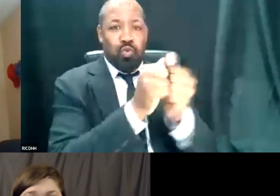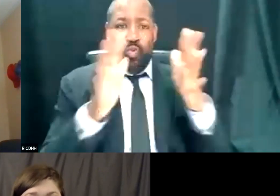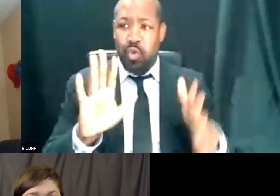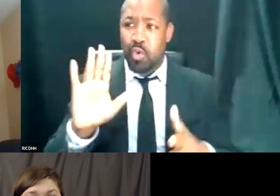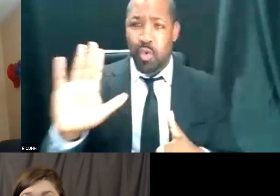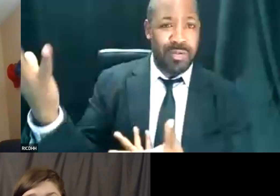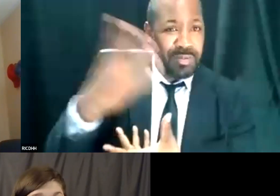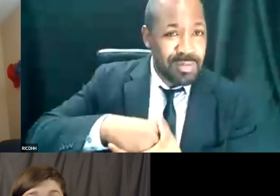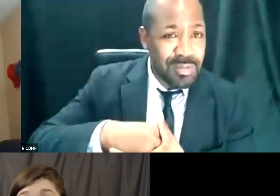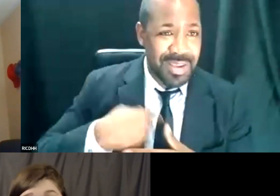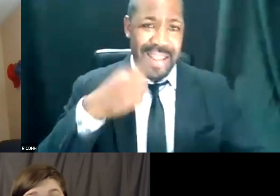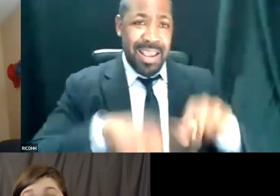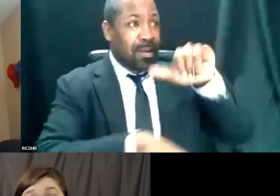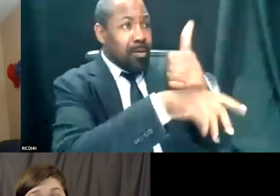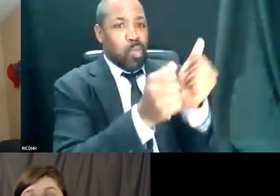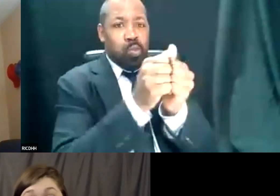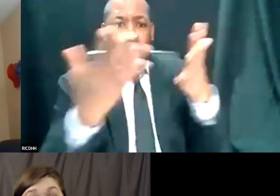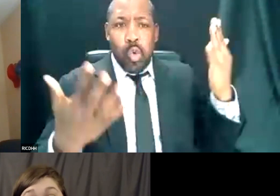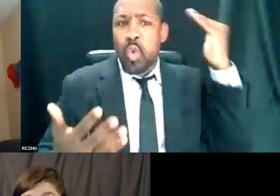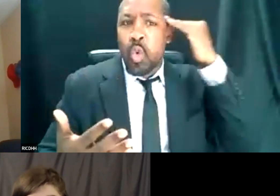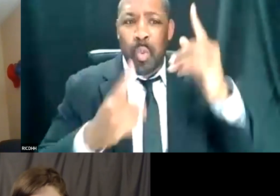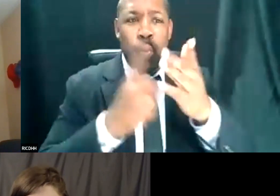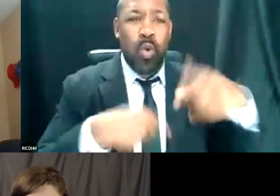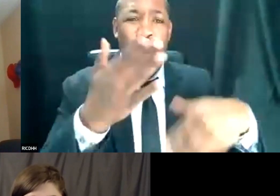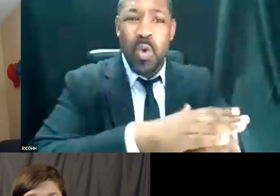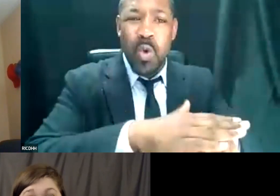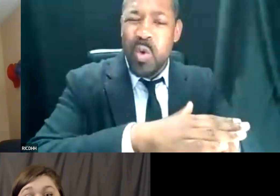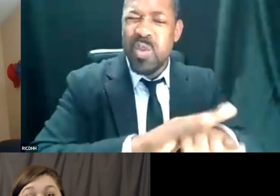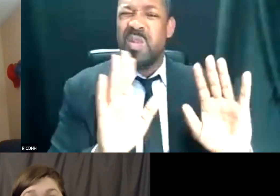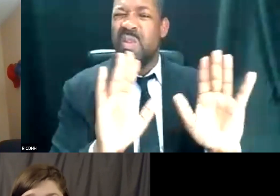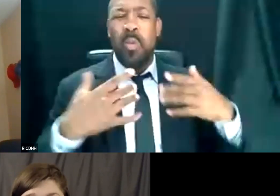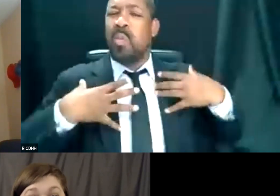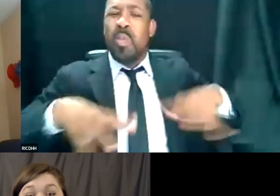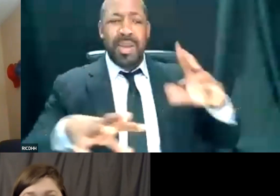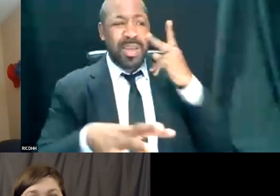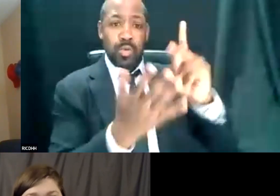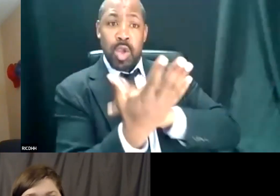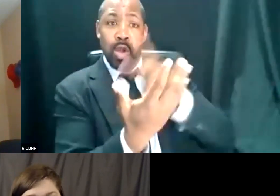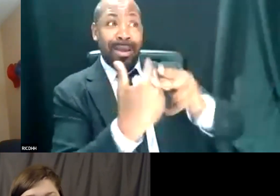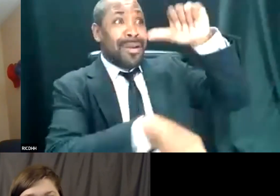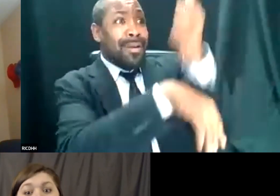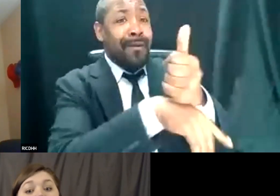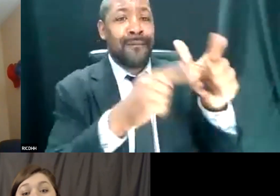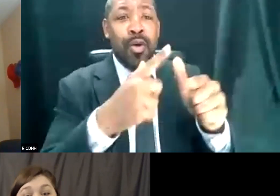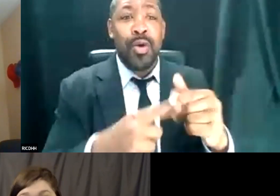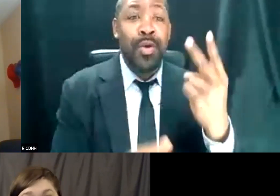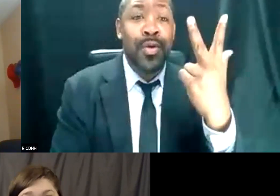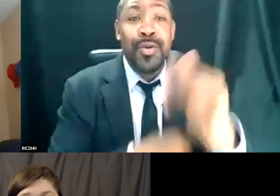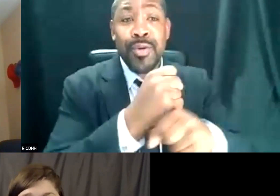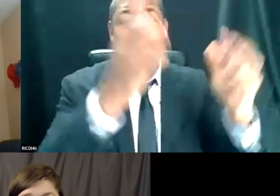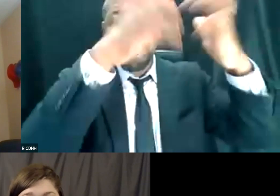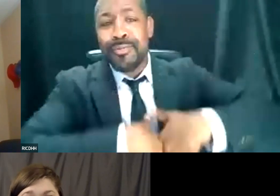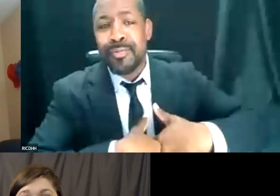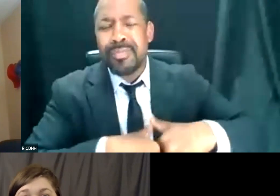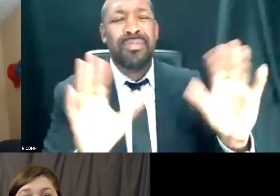program. We can't set it up without them being involved, without that knowledge of what's going on. We don't want to see